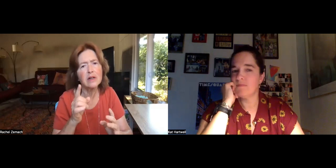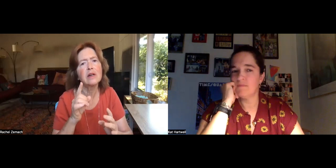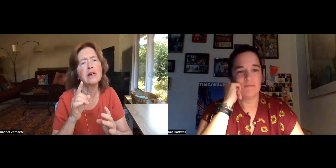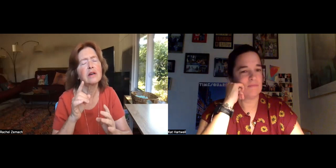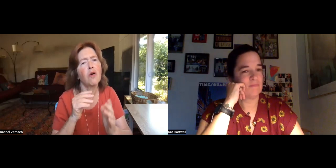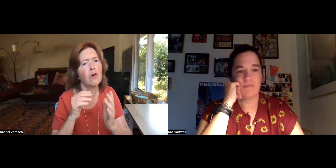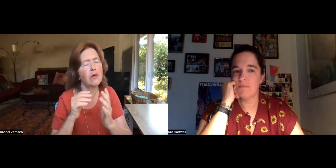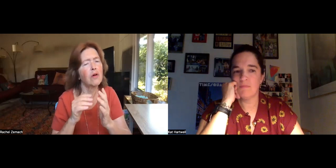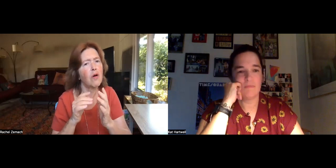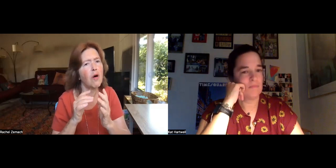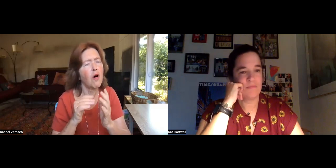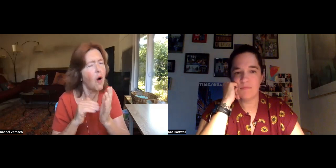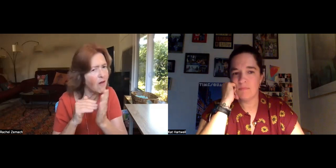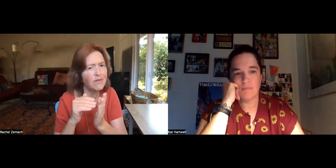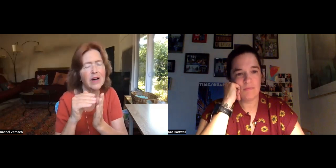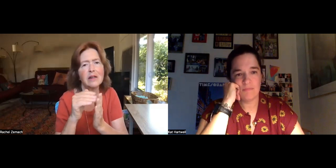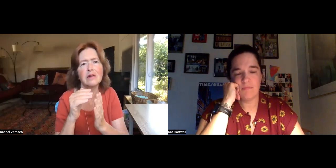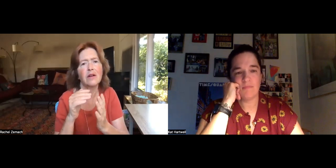really on